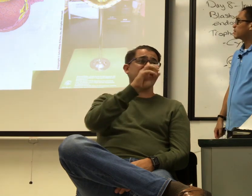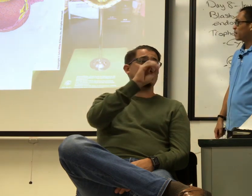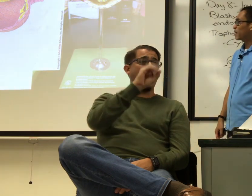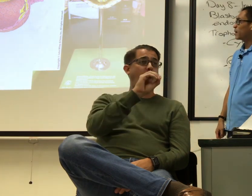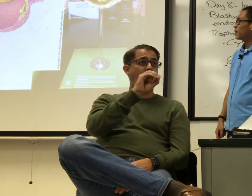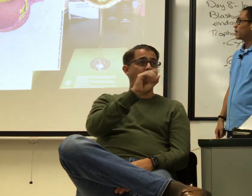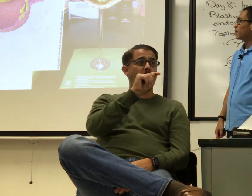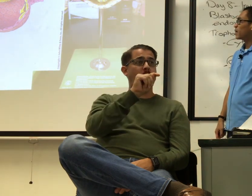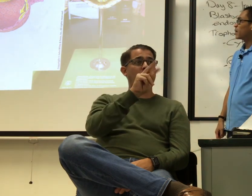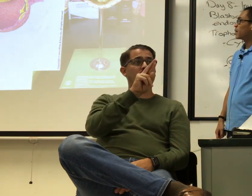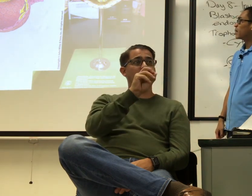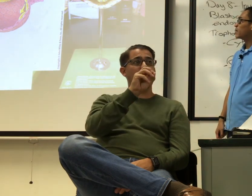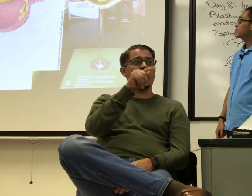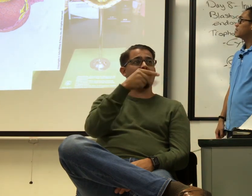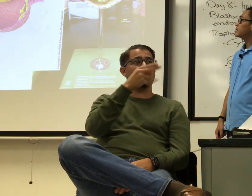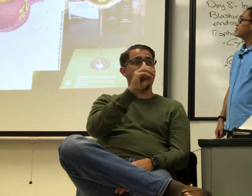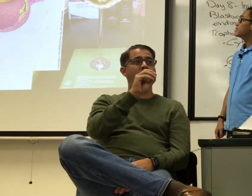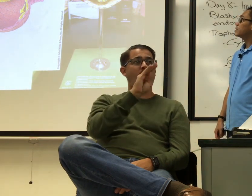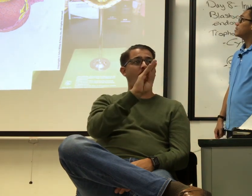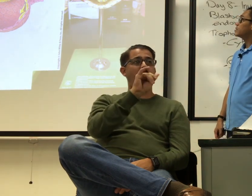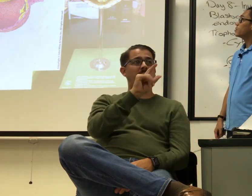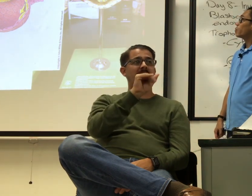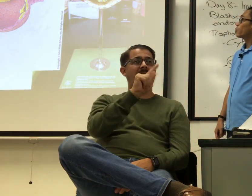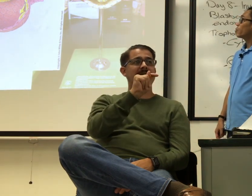Syncytiotrophoblasts. Yeah.